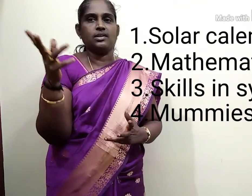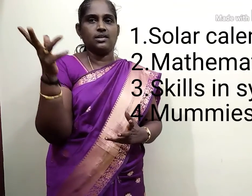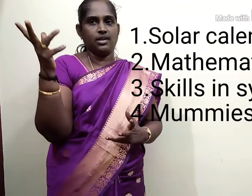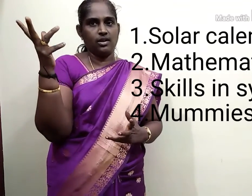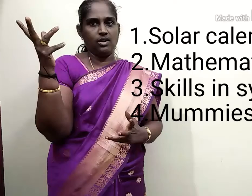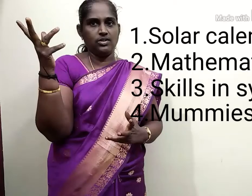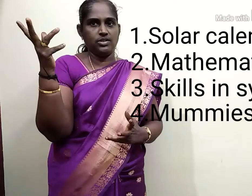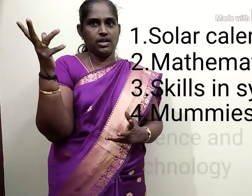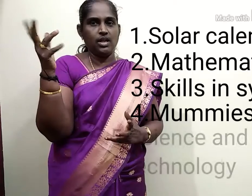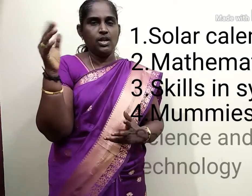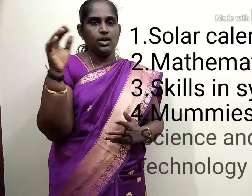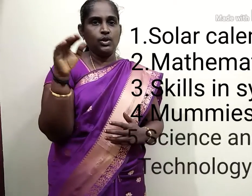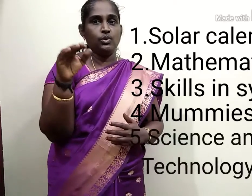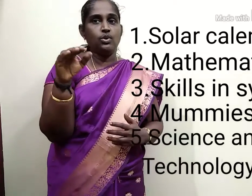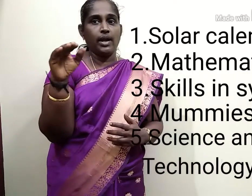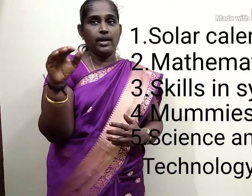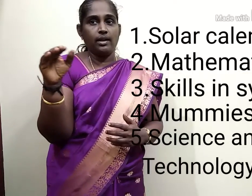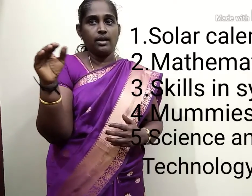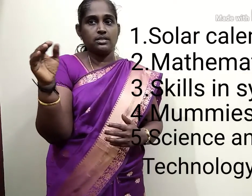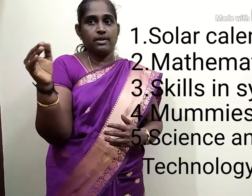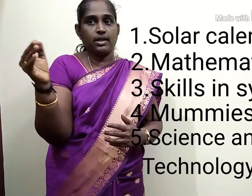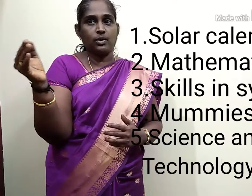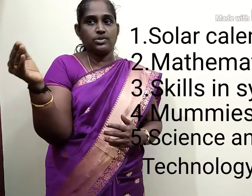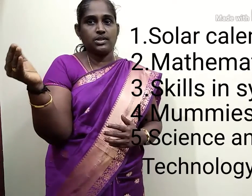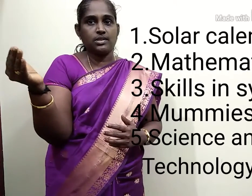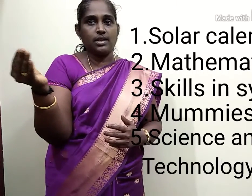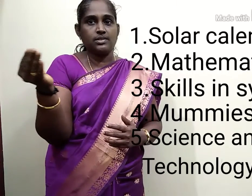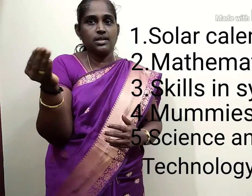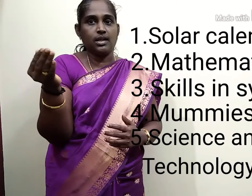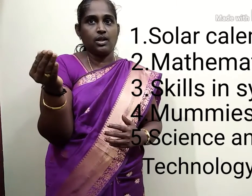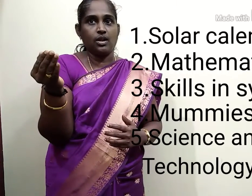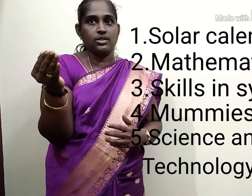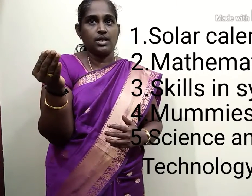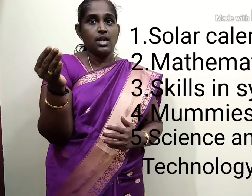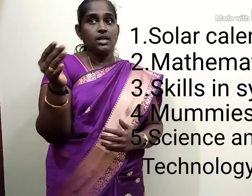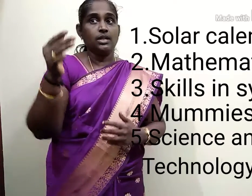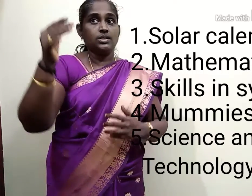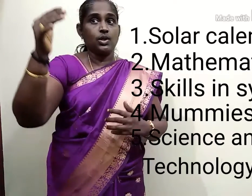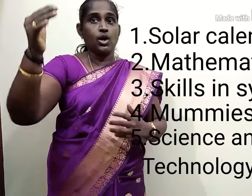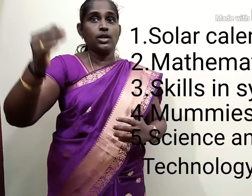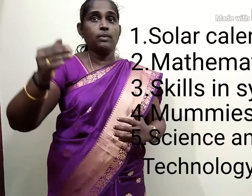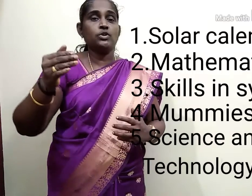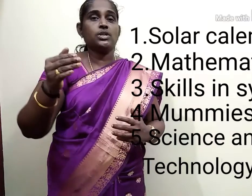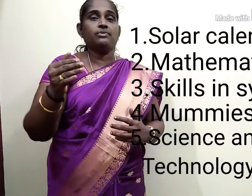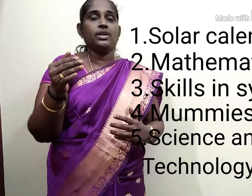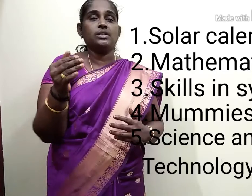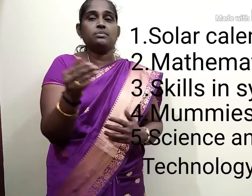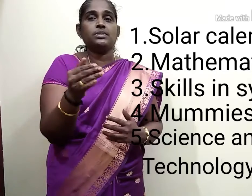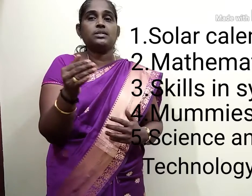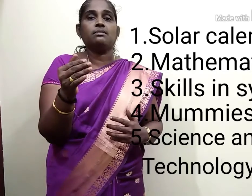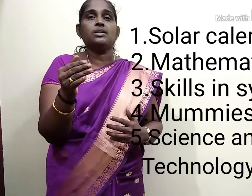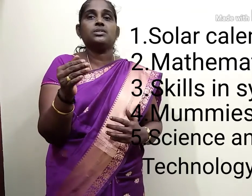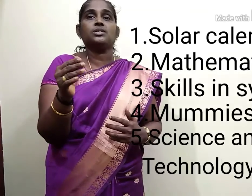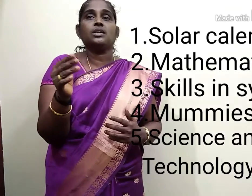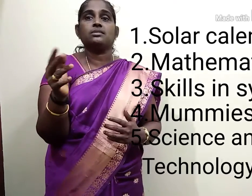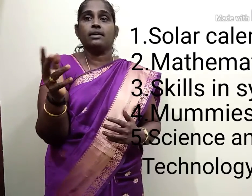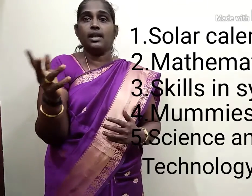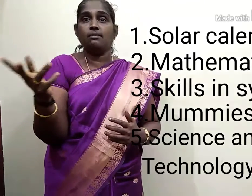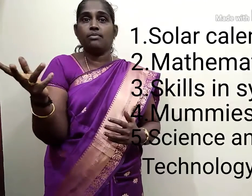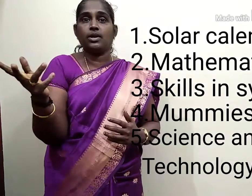and technology. New ideas were used in science and technology. This contribution of Egyptian civilization is very